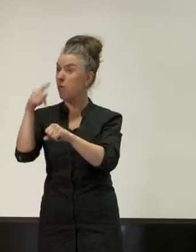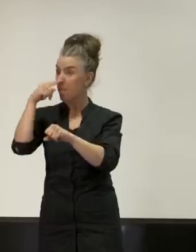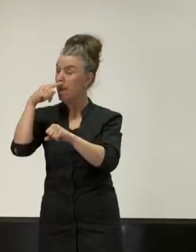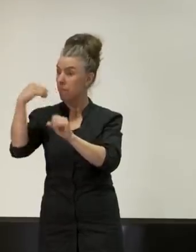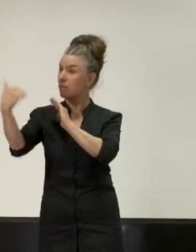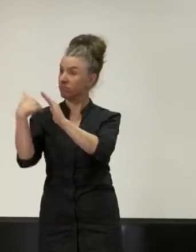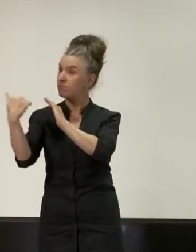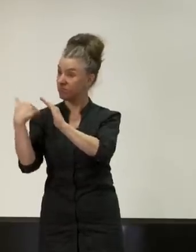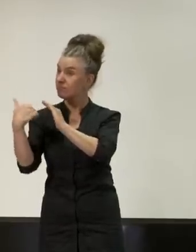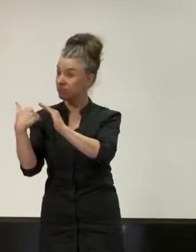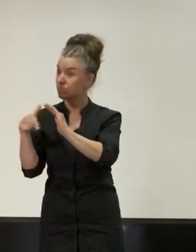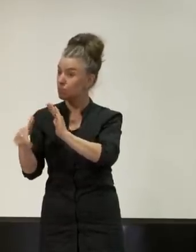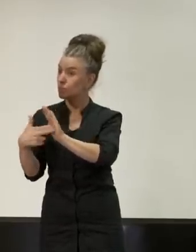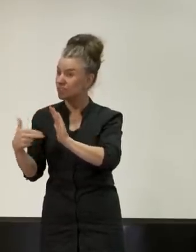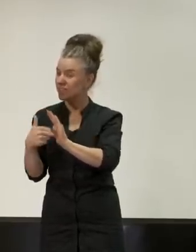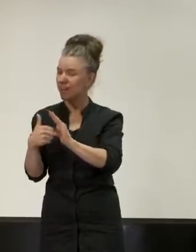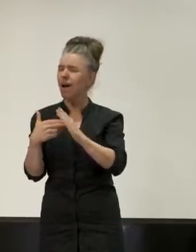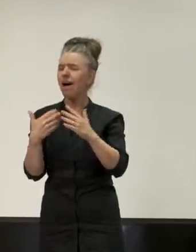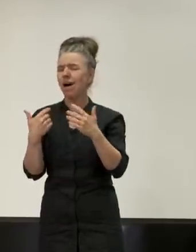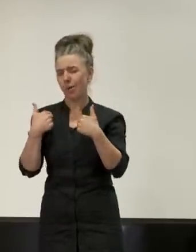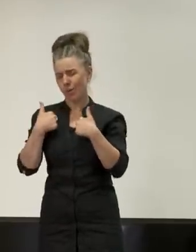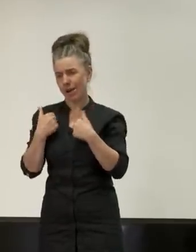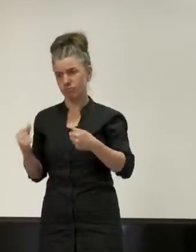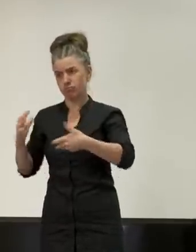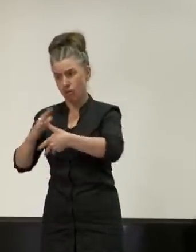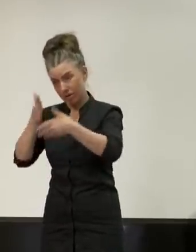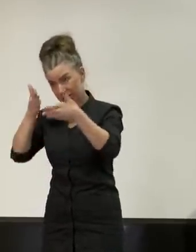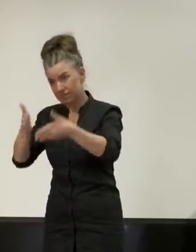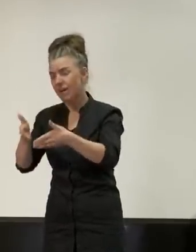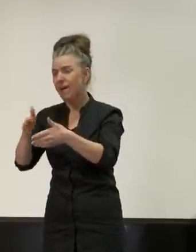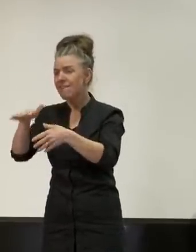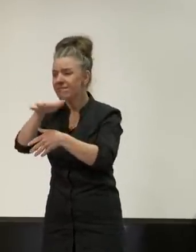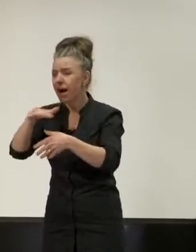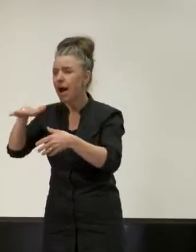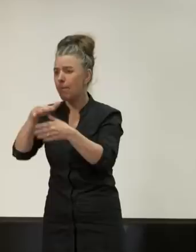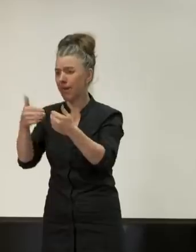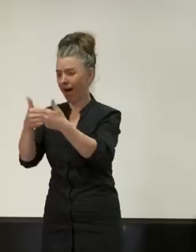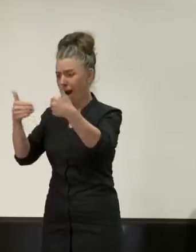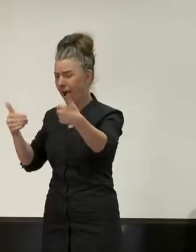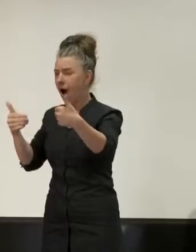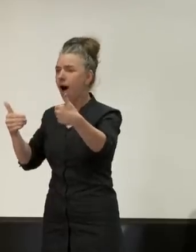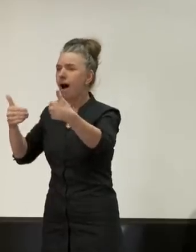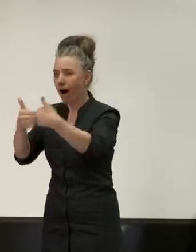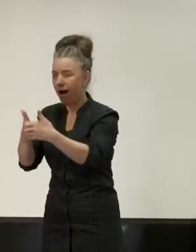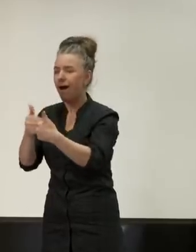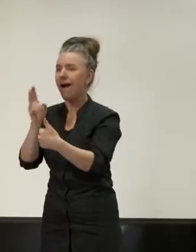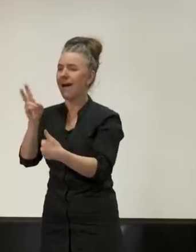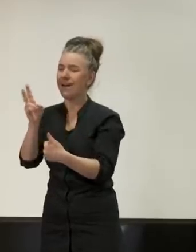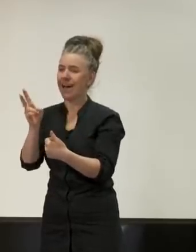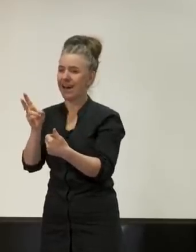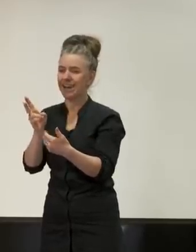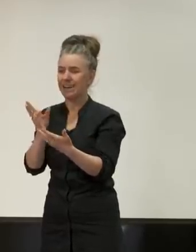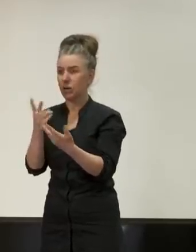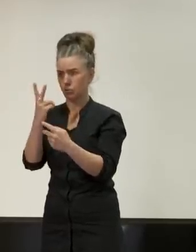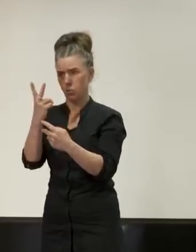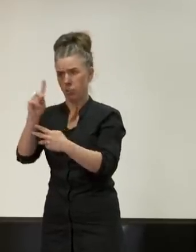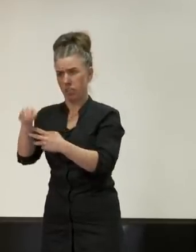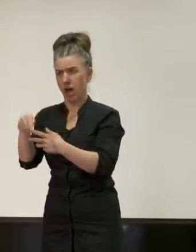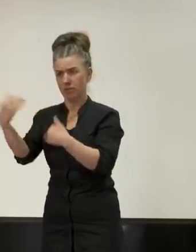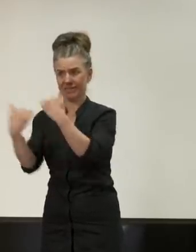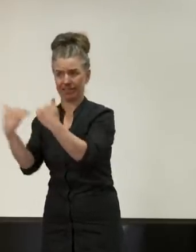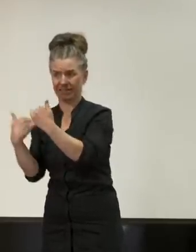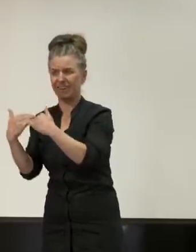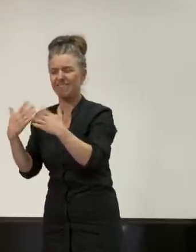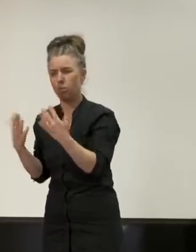been the unification of families, of partners, of loved ones. However, we've also had some businesses that